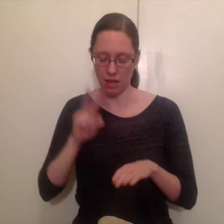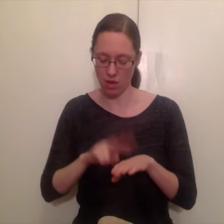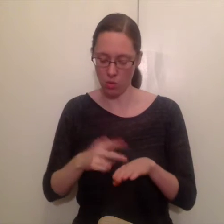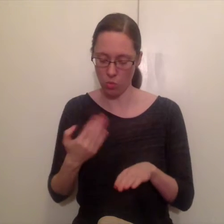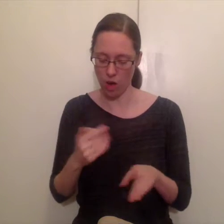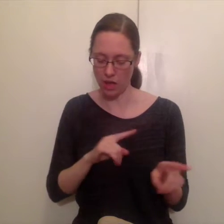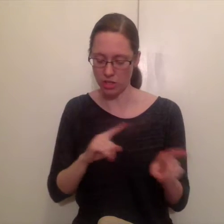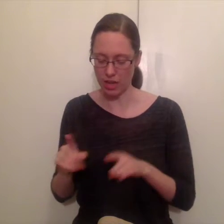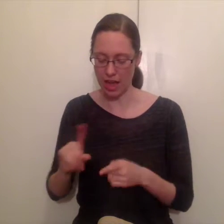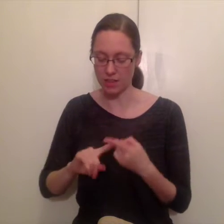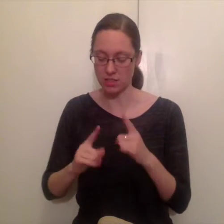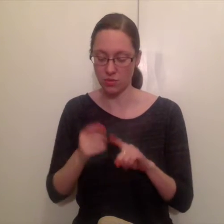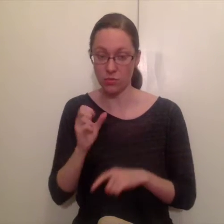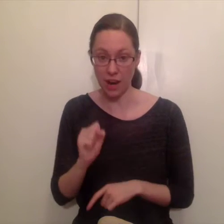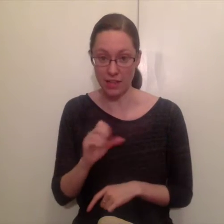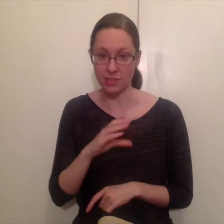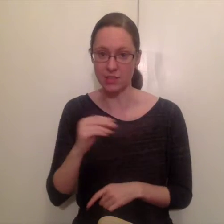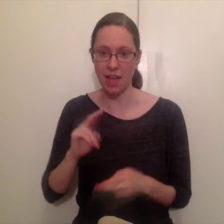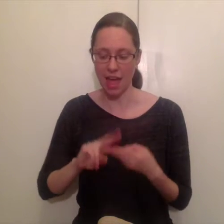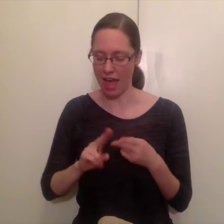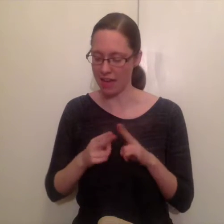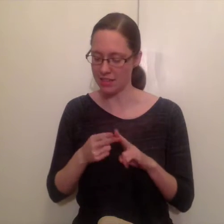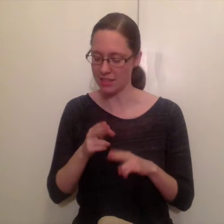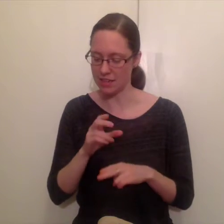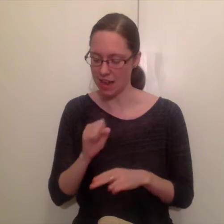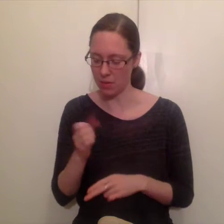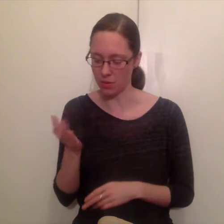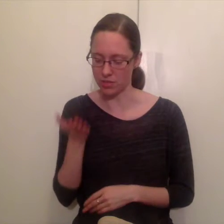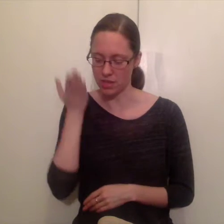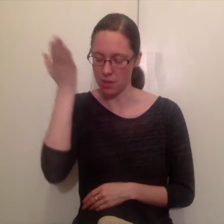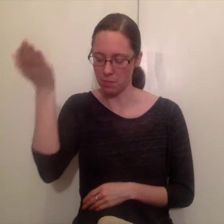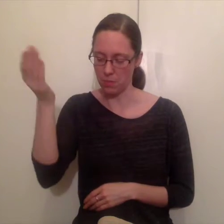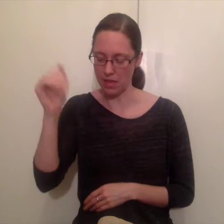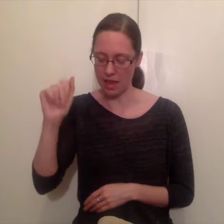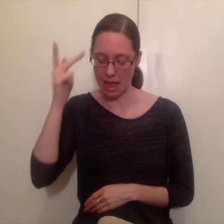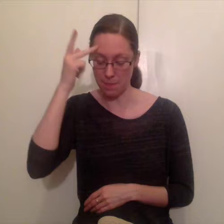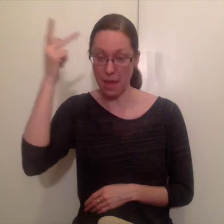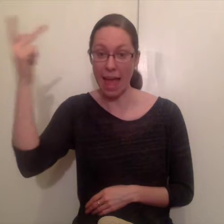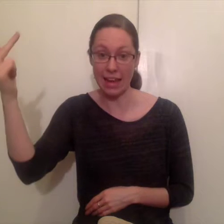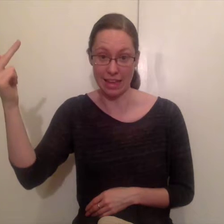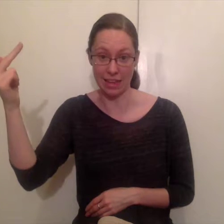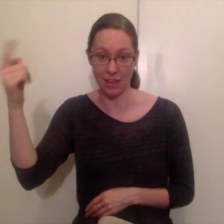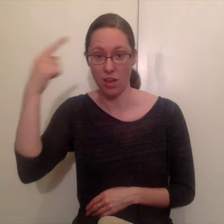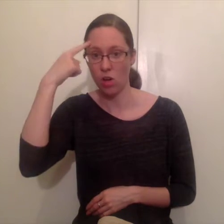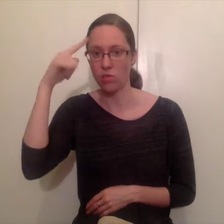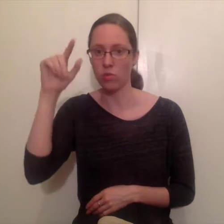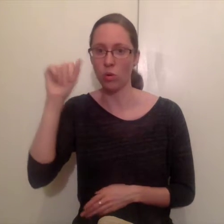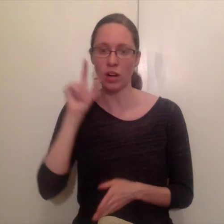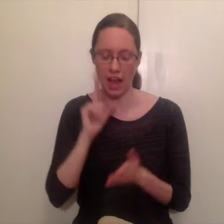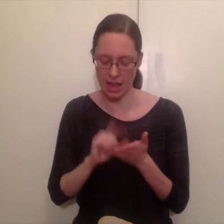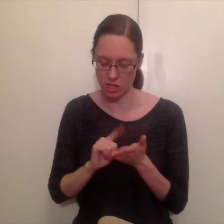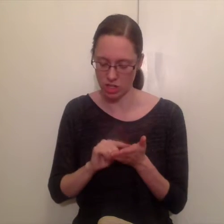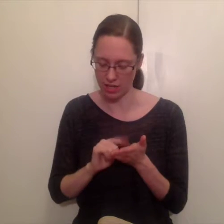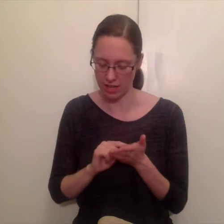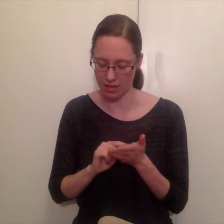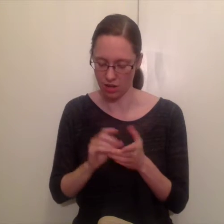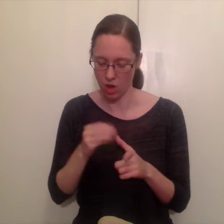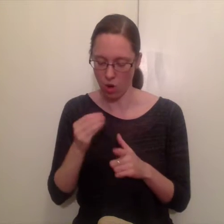Leah watched as friends and neighbors bid a penny for a chicken,